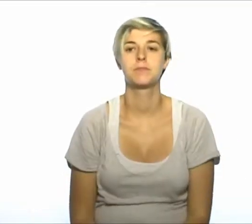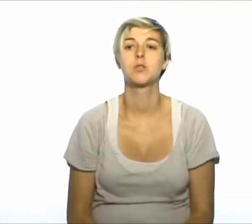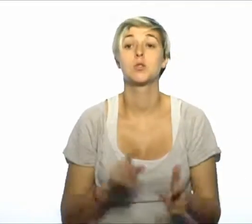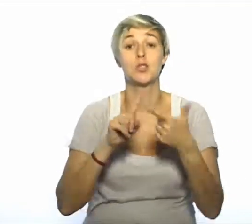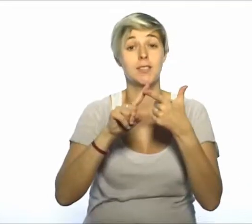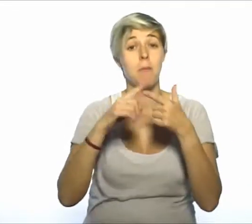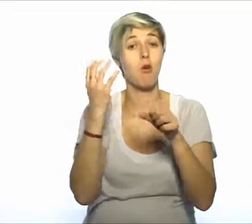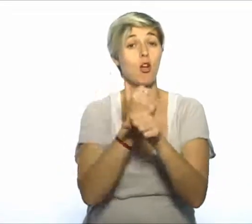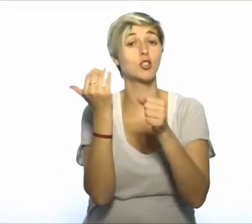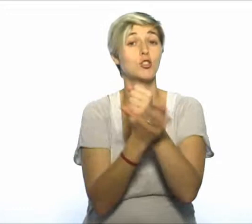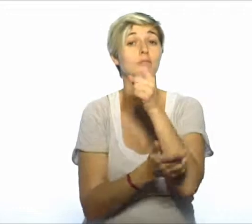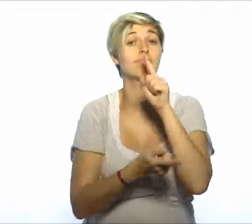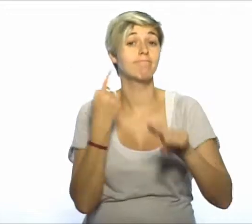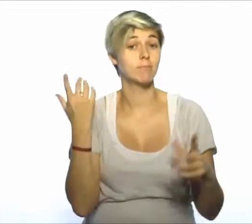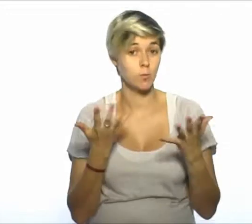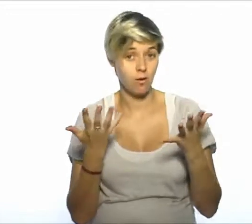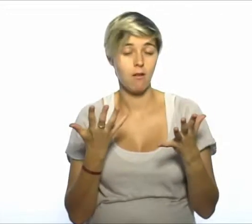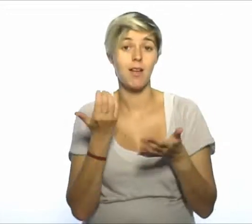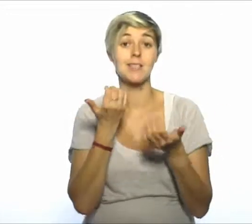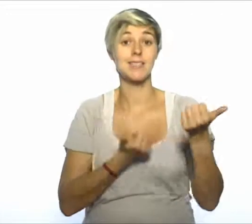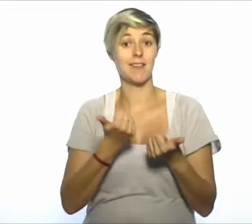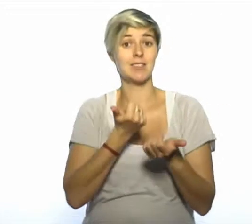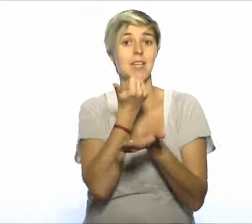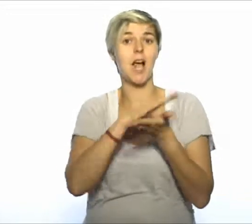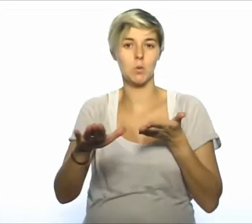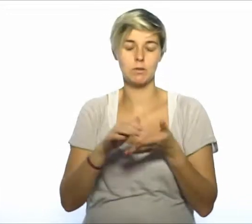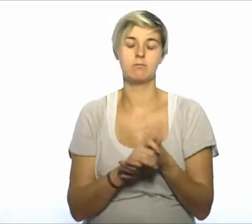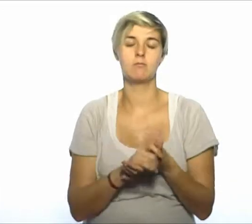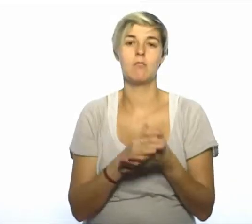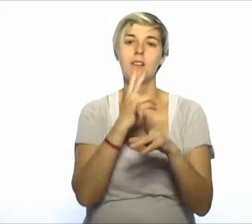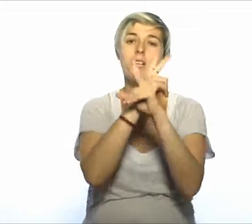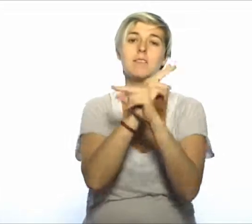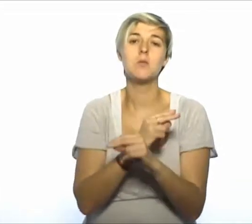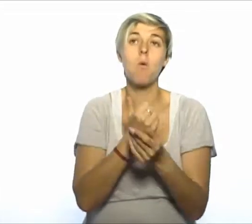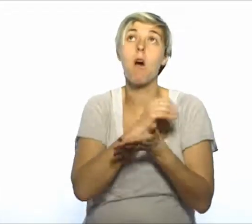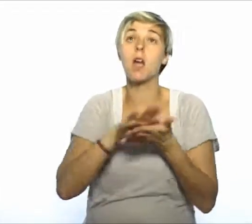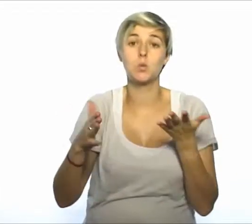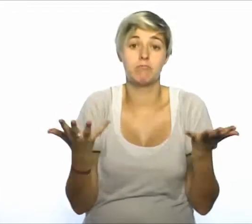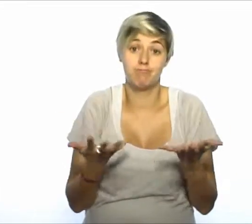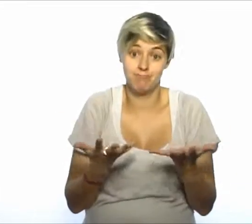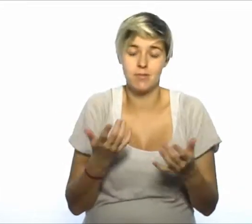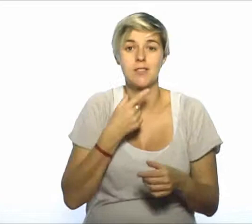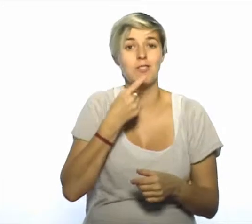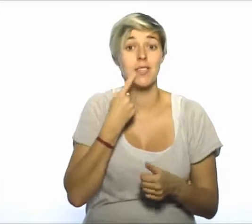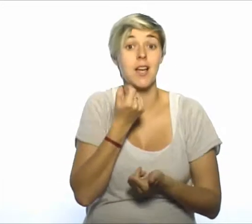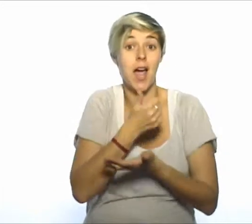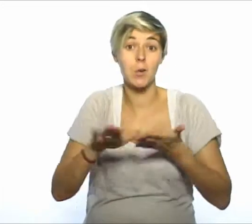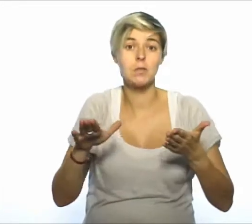for the improvement of the service. The other political issue is the service free of charge. But what do we mean by free of